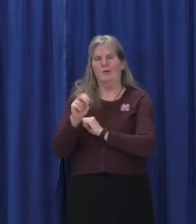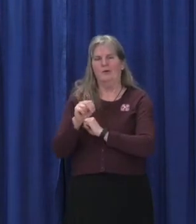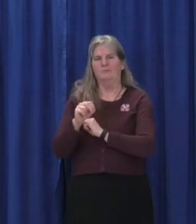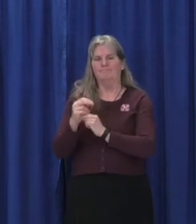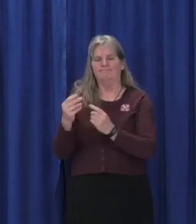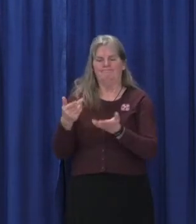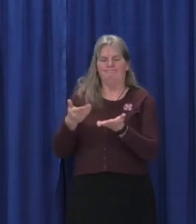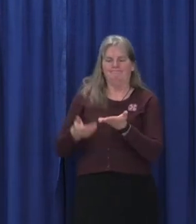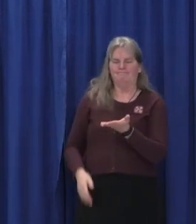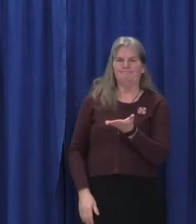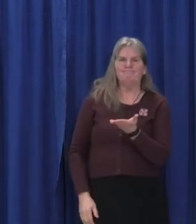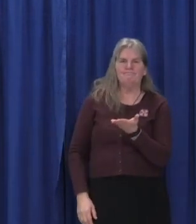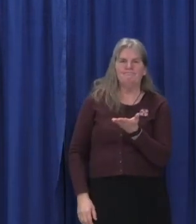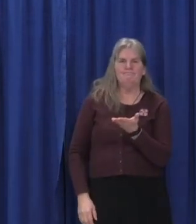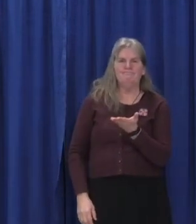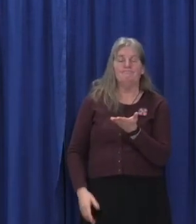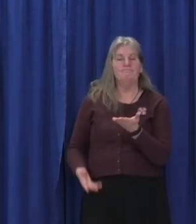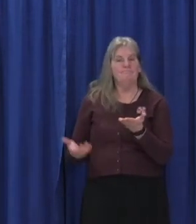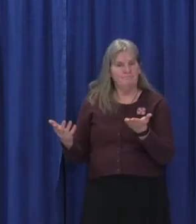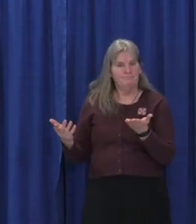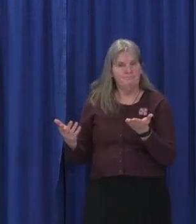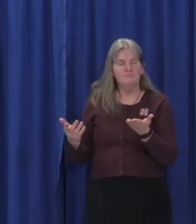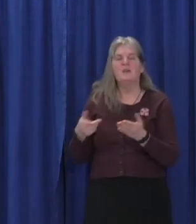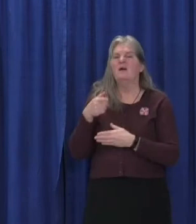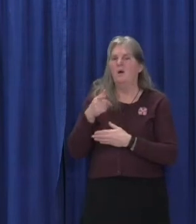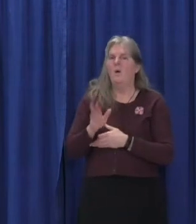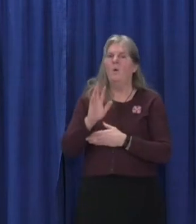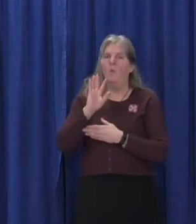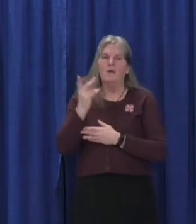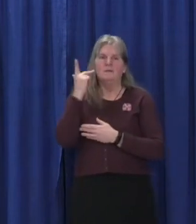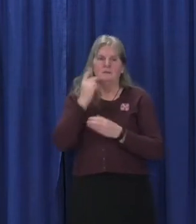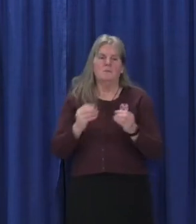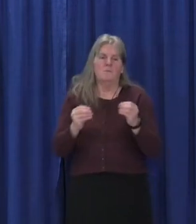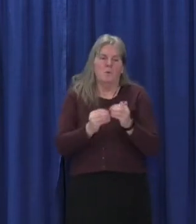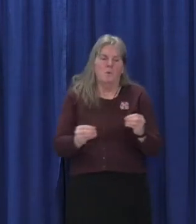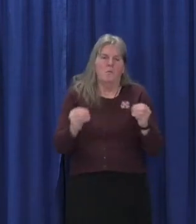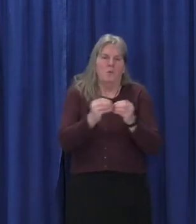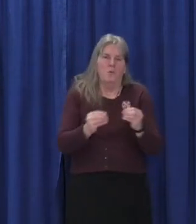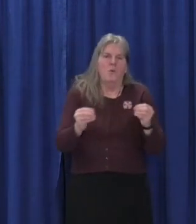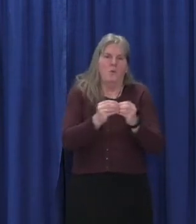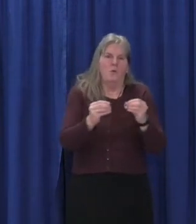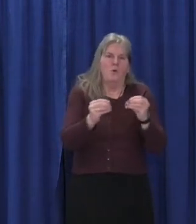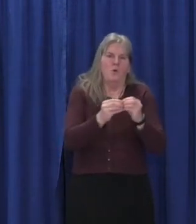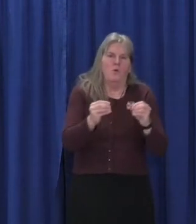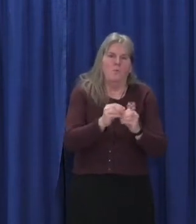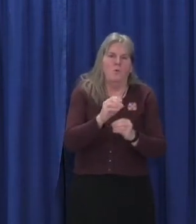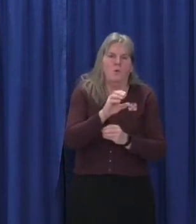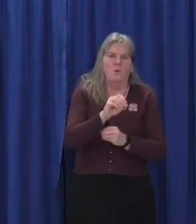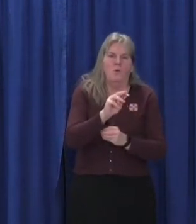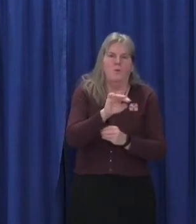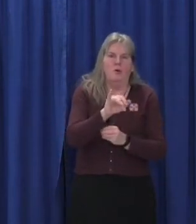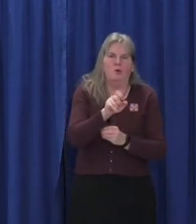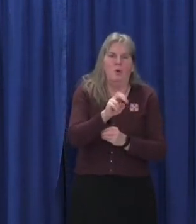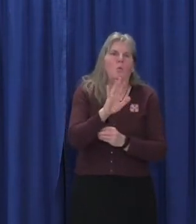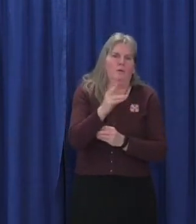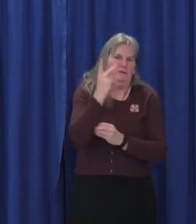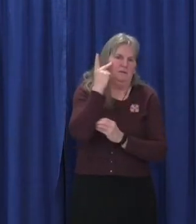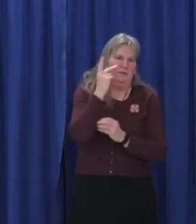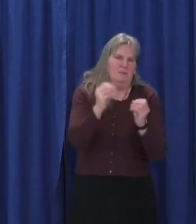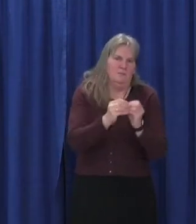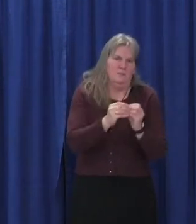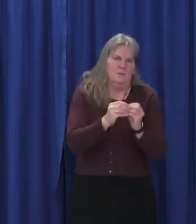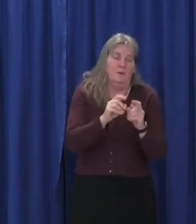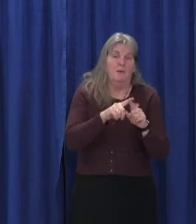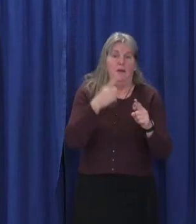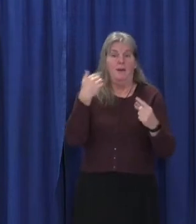In time, here in Yukon, Omicron will become the dominant variant. What we do now is about how